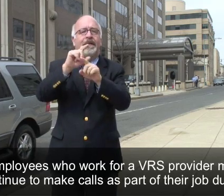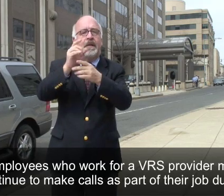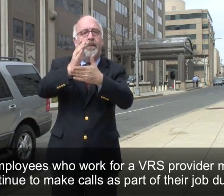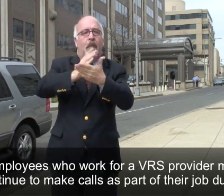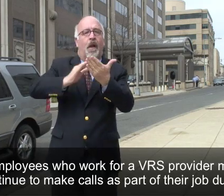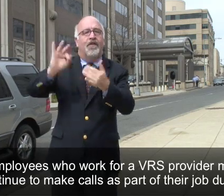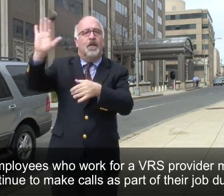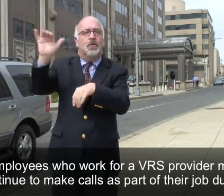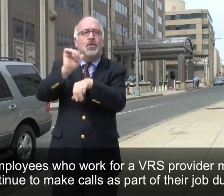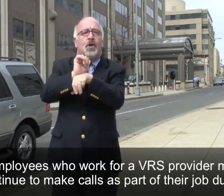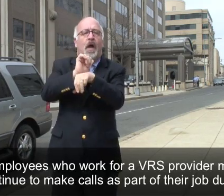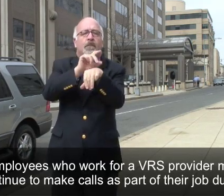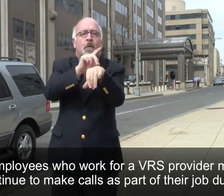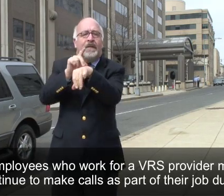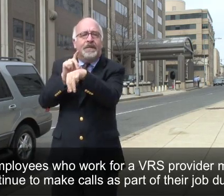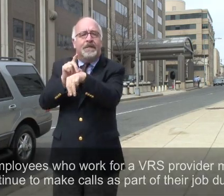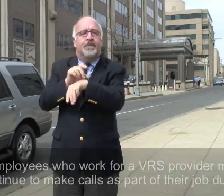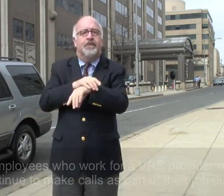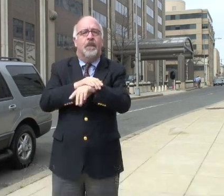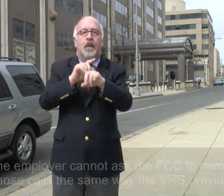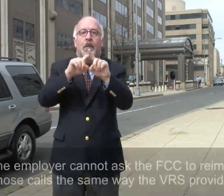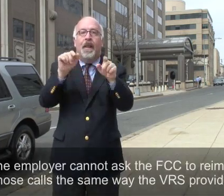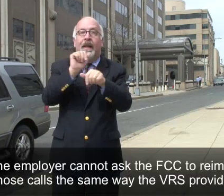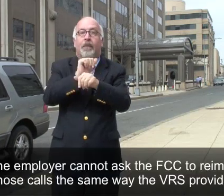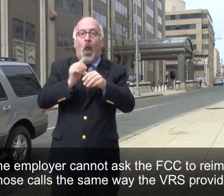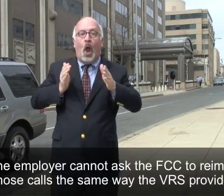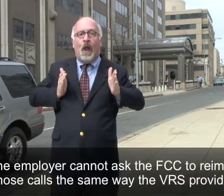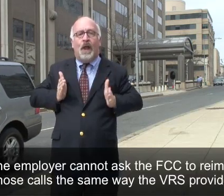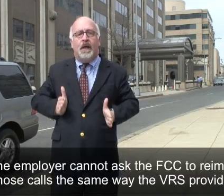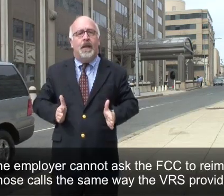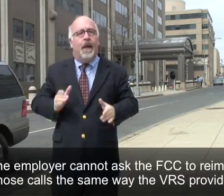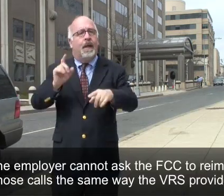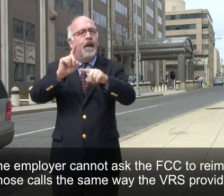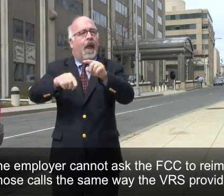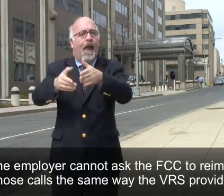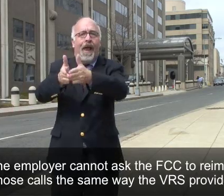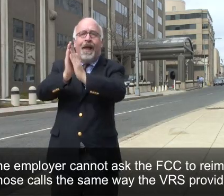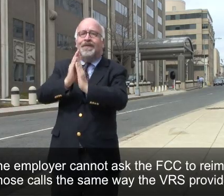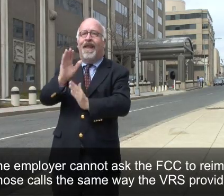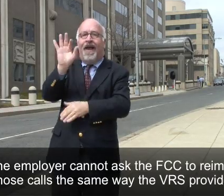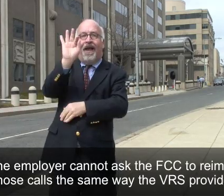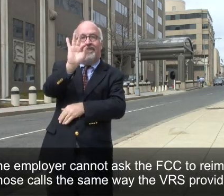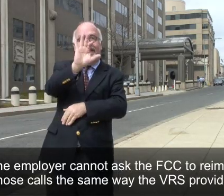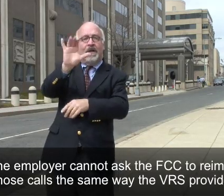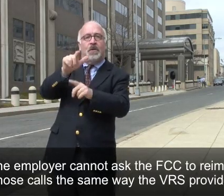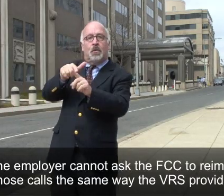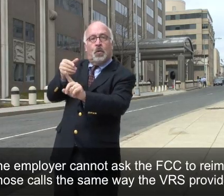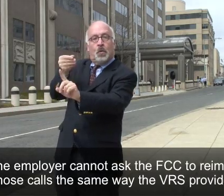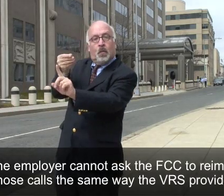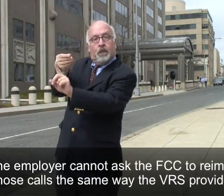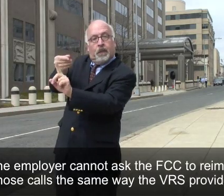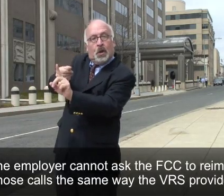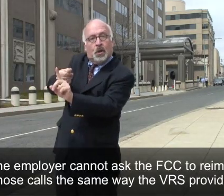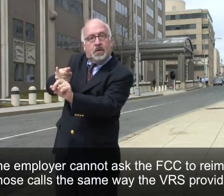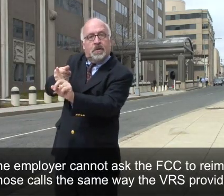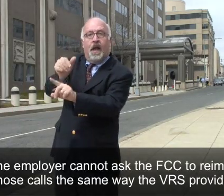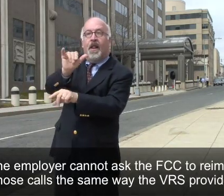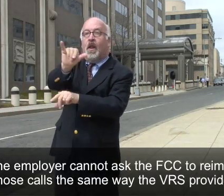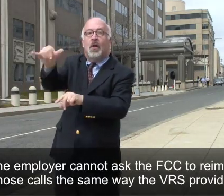part of their job duties, but the employer cannot ask the FCC to reimburse those